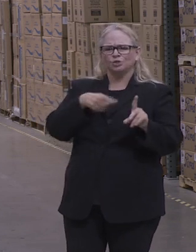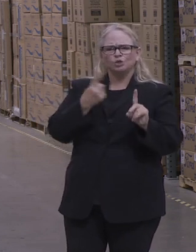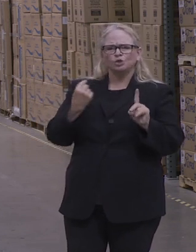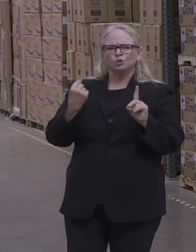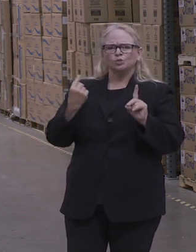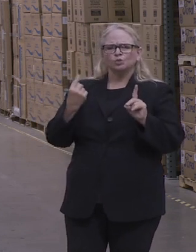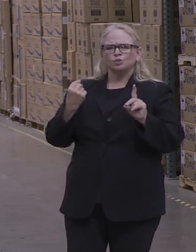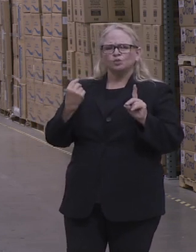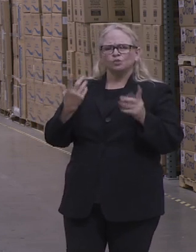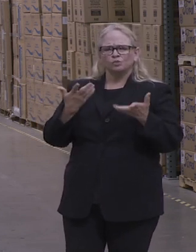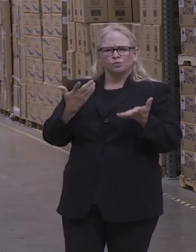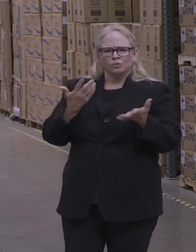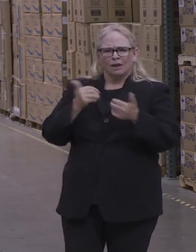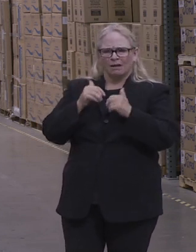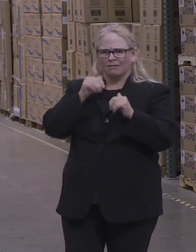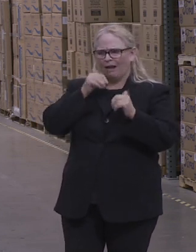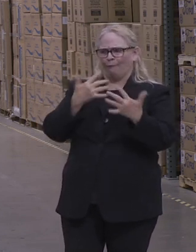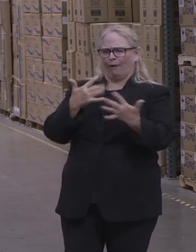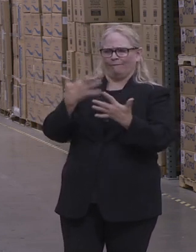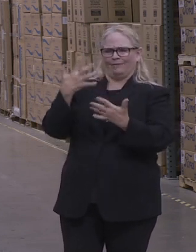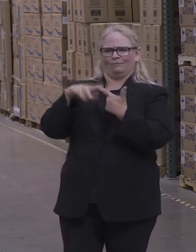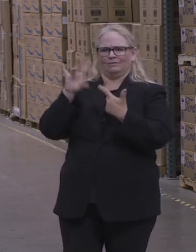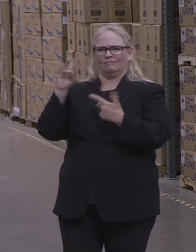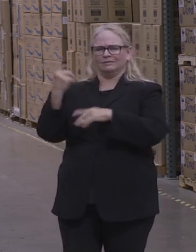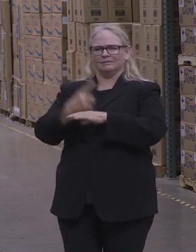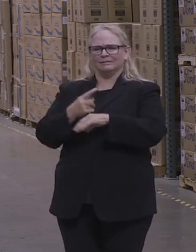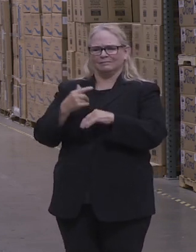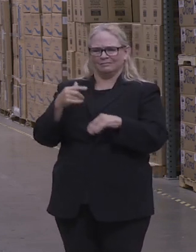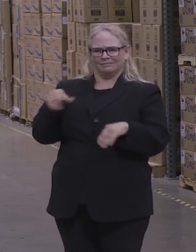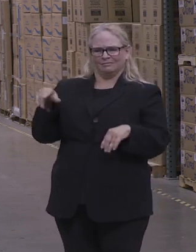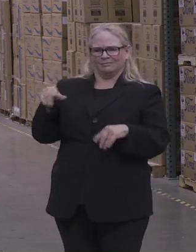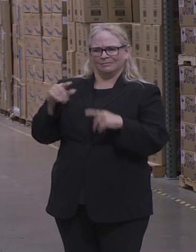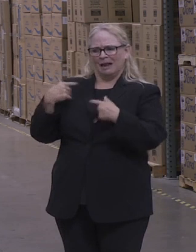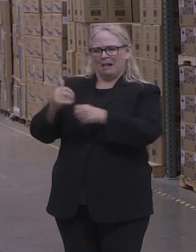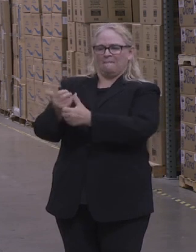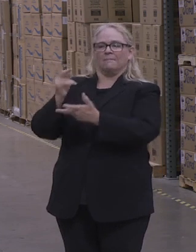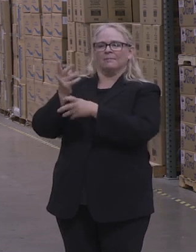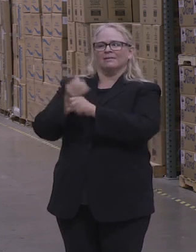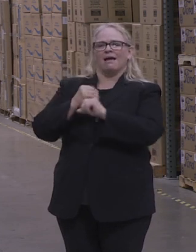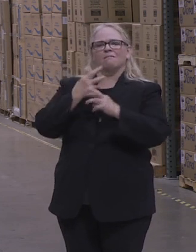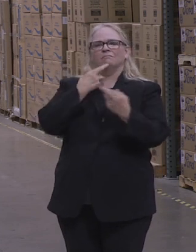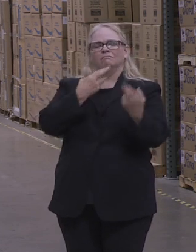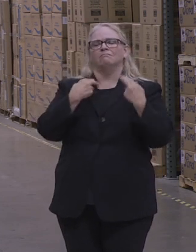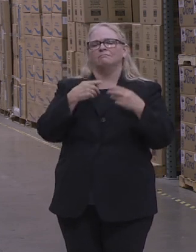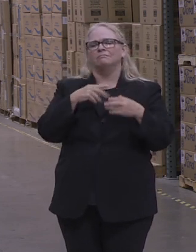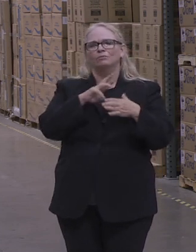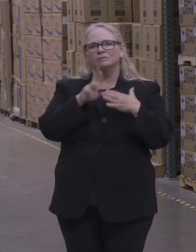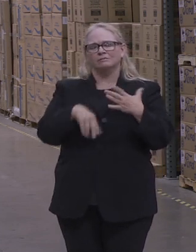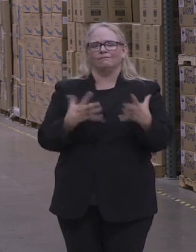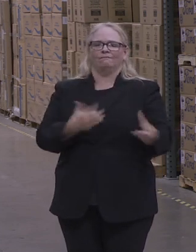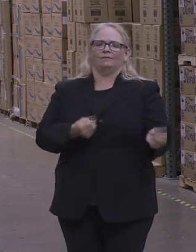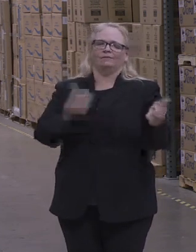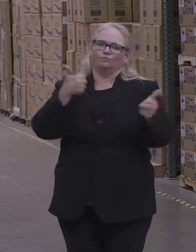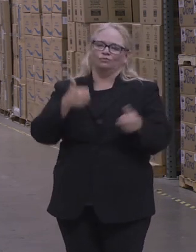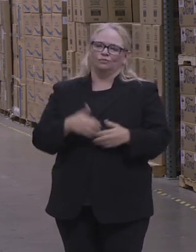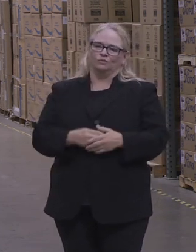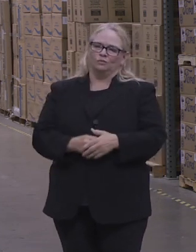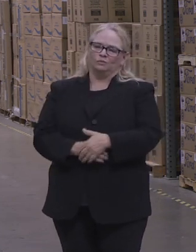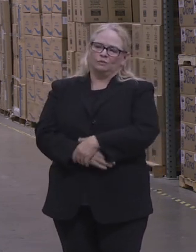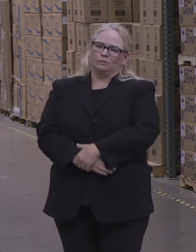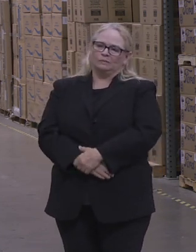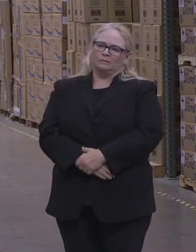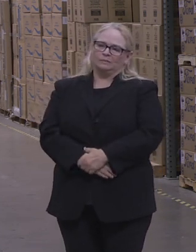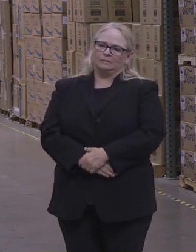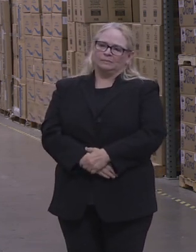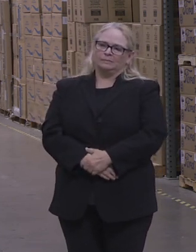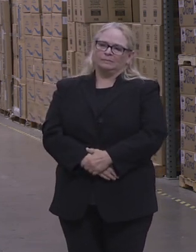thinking about to try and get some of these results a little faster and a little bit more meaningful? So as you know, we reconstituted our